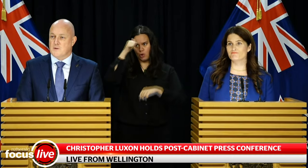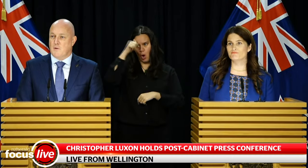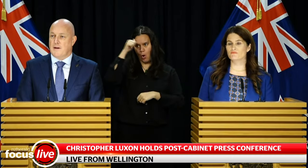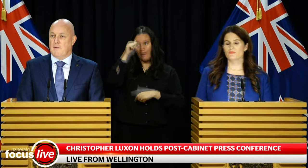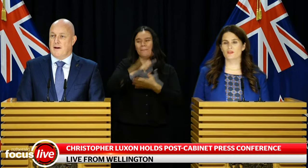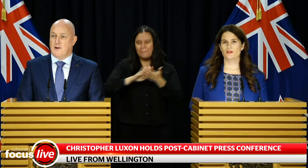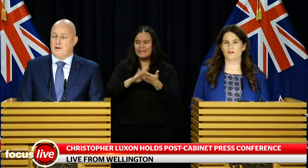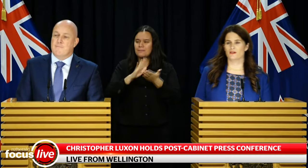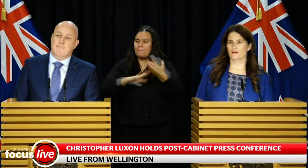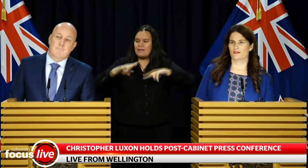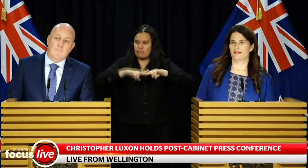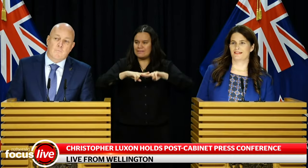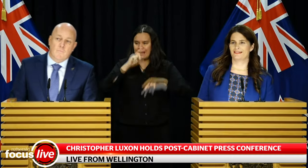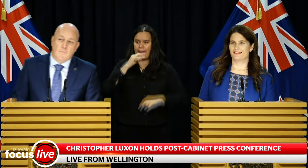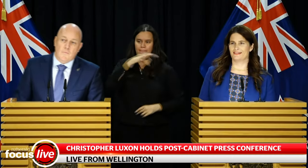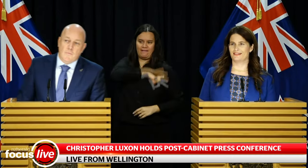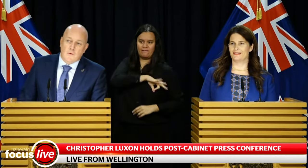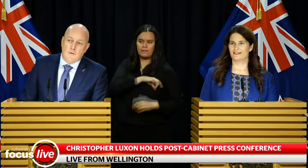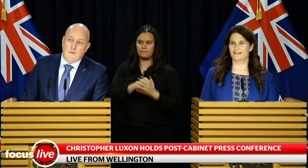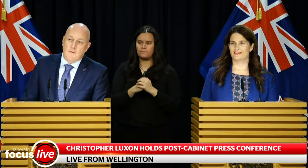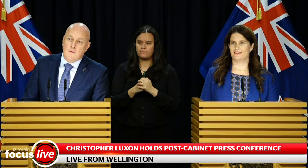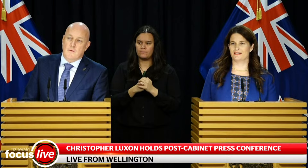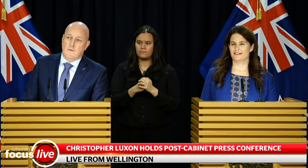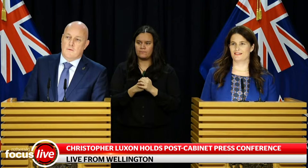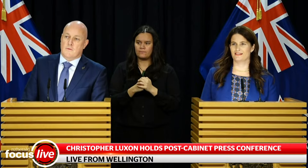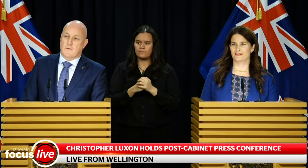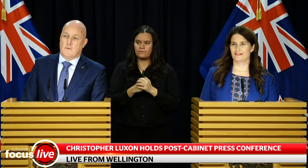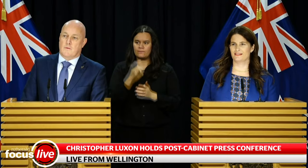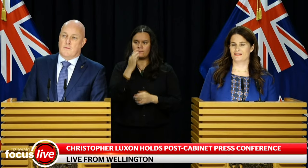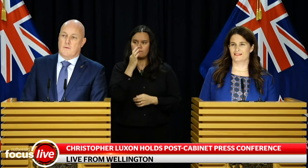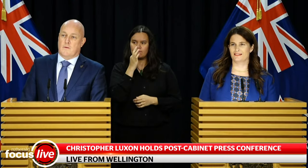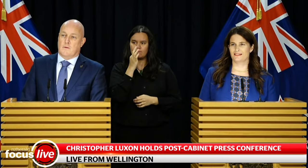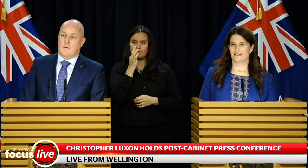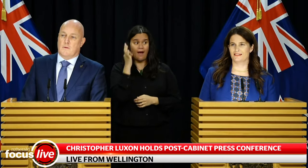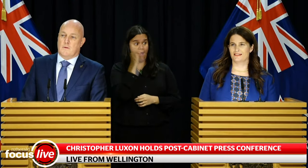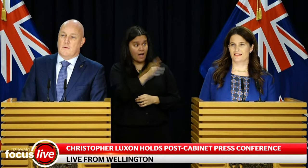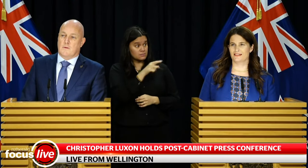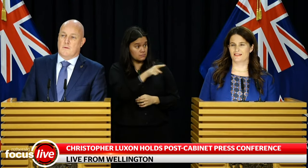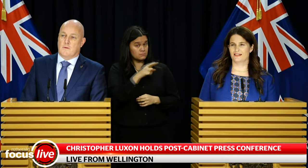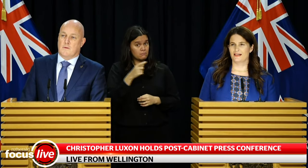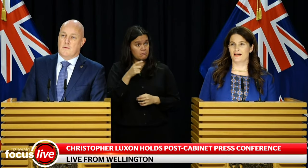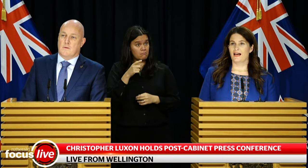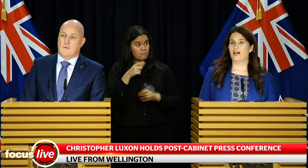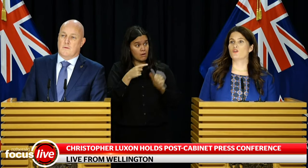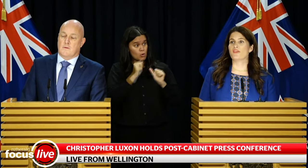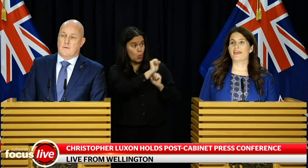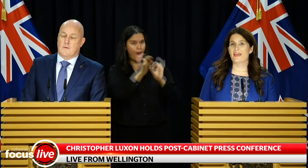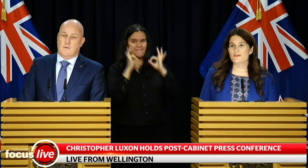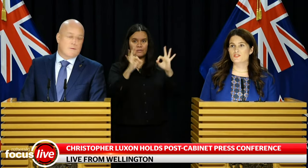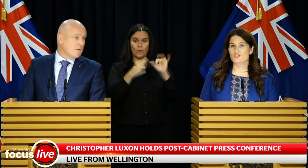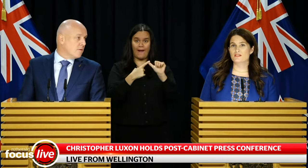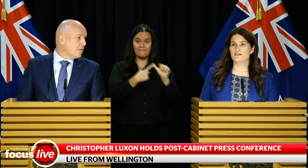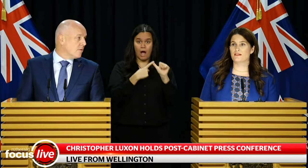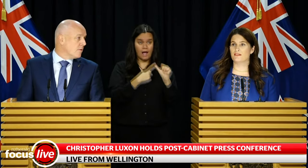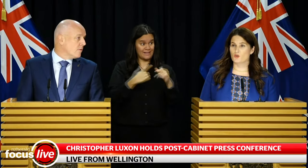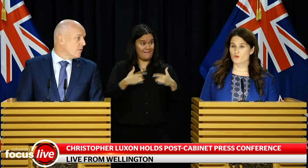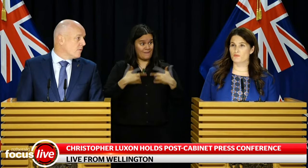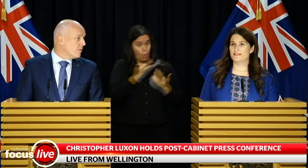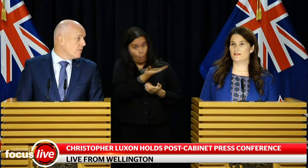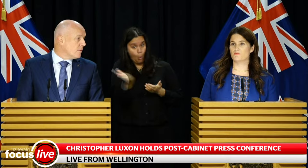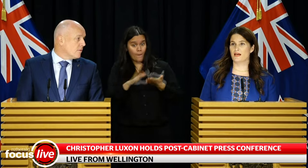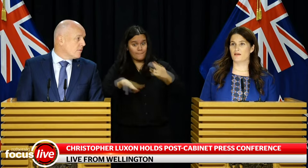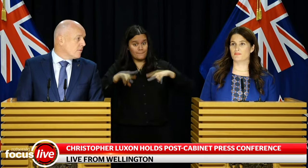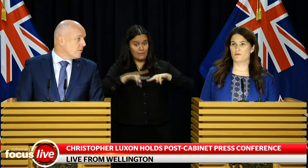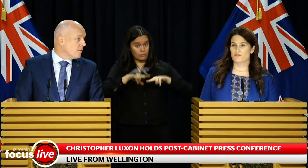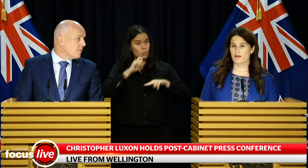it. And that's why we're coming out early. Have they given any suggestion about what they think the uptake rate might be? They have suggested that there could